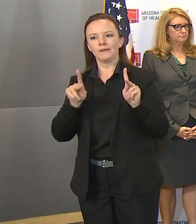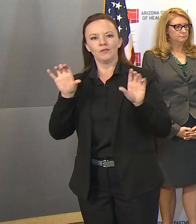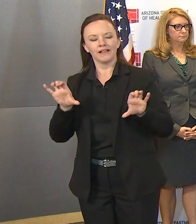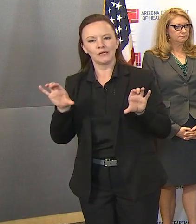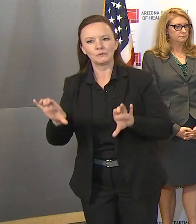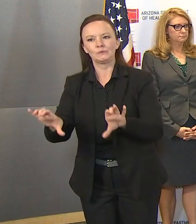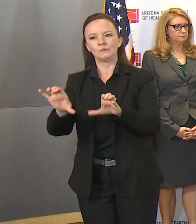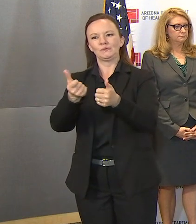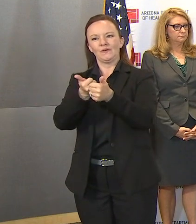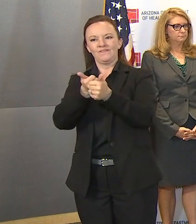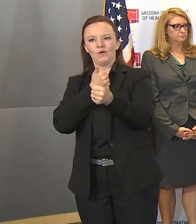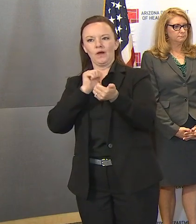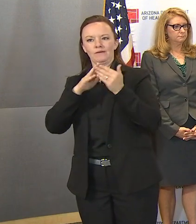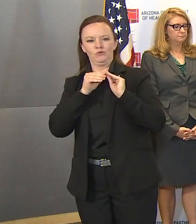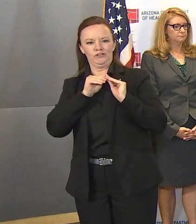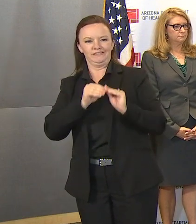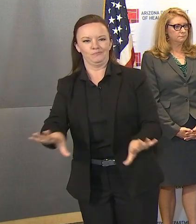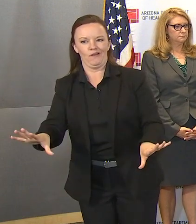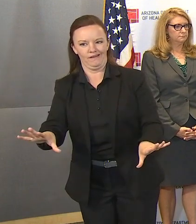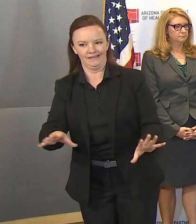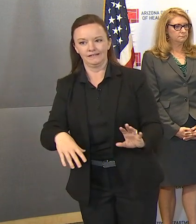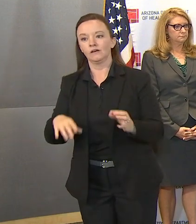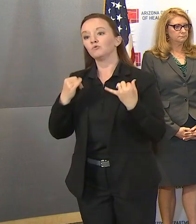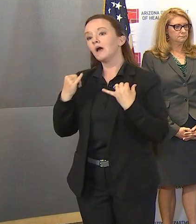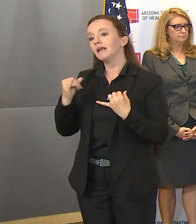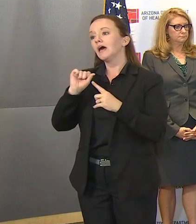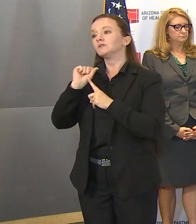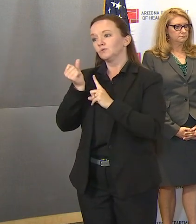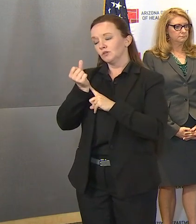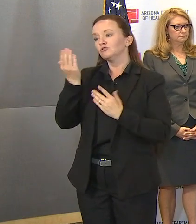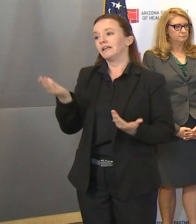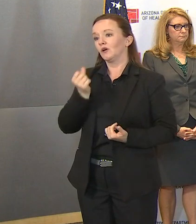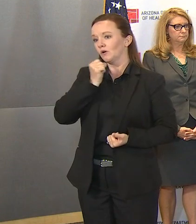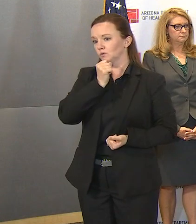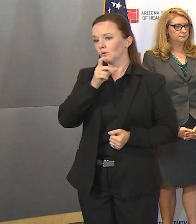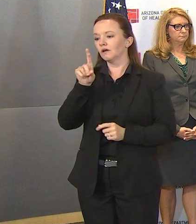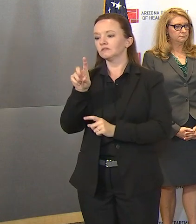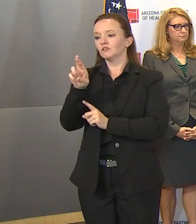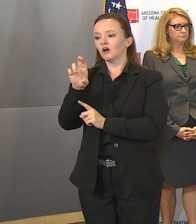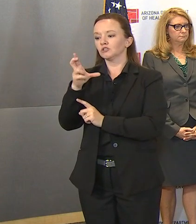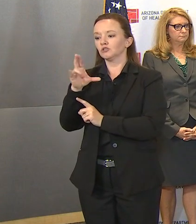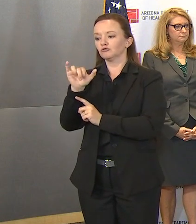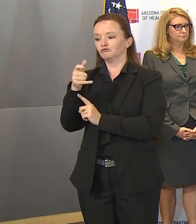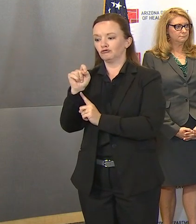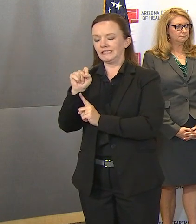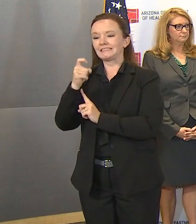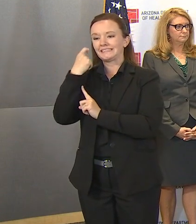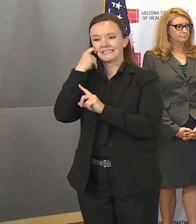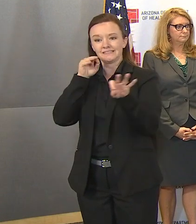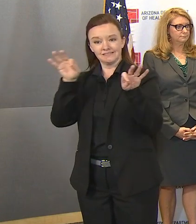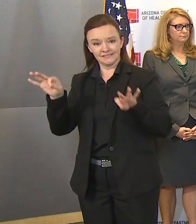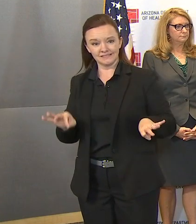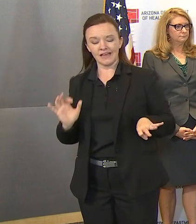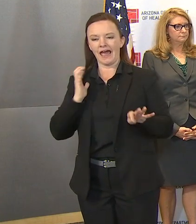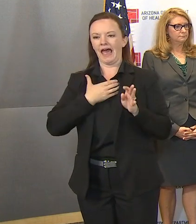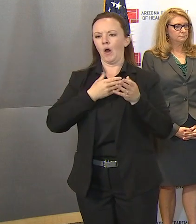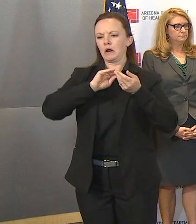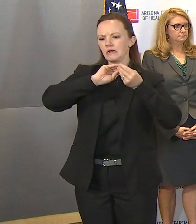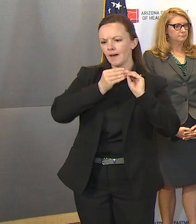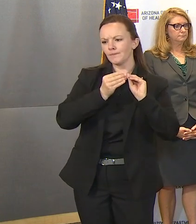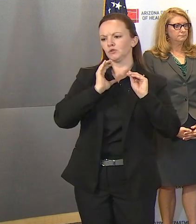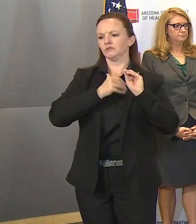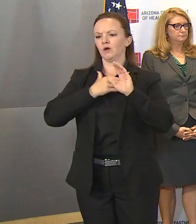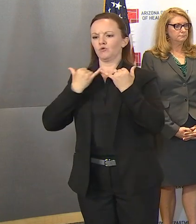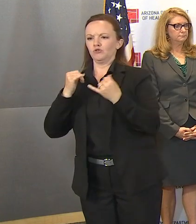of COVID-19. We're in a situation right now in Arizona where Dr. Christ was able to share with you the metrics and situation